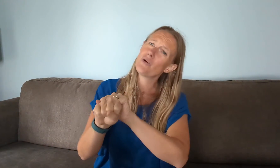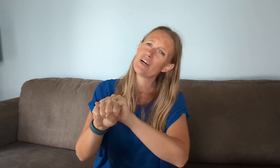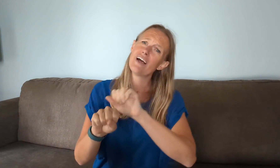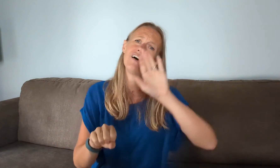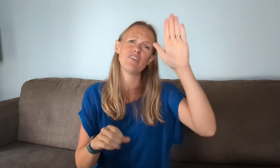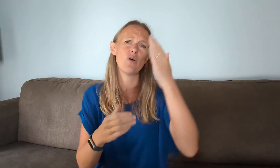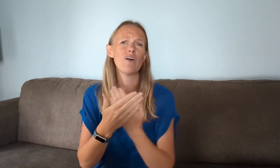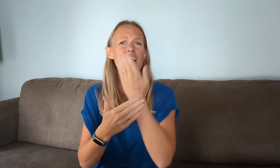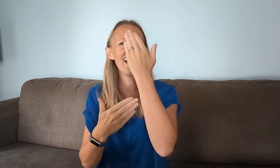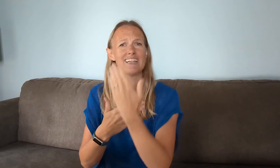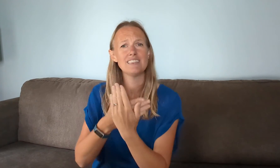work of your hands.